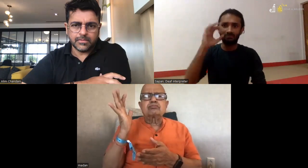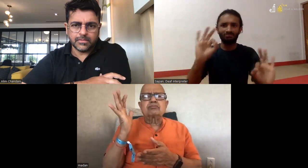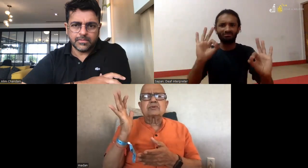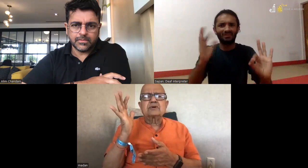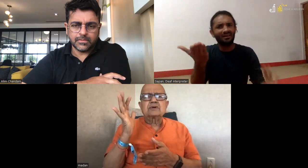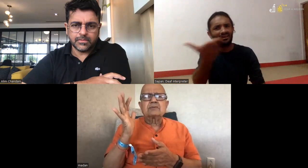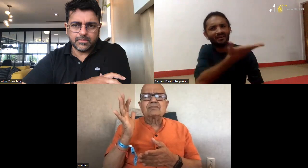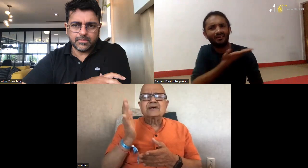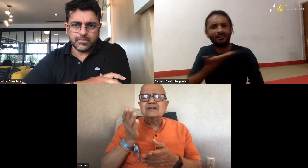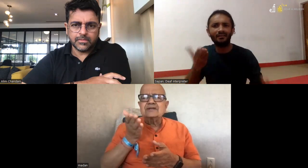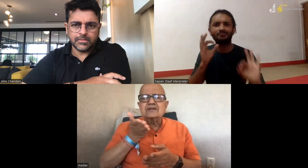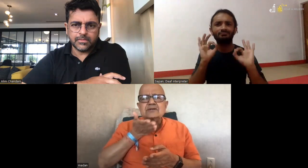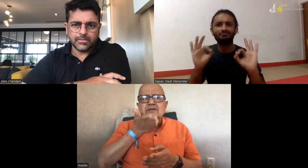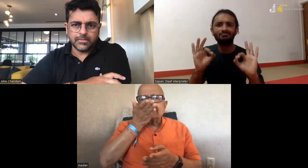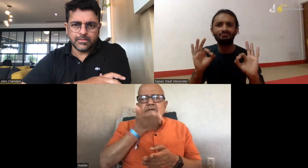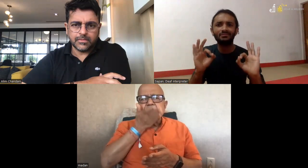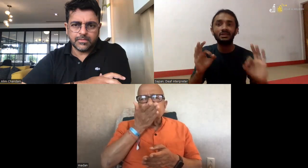And